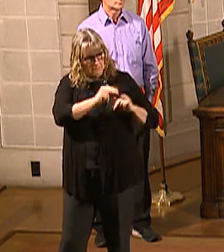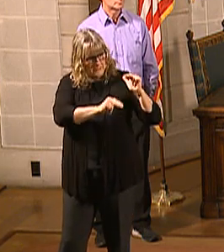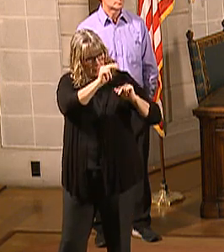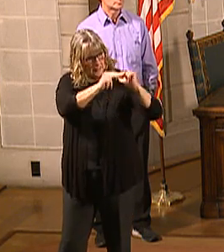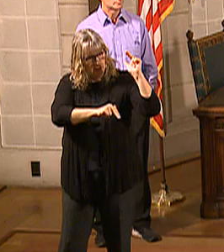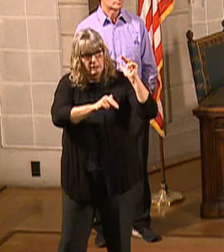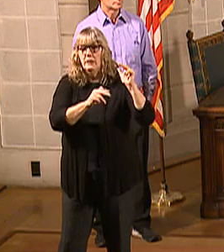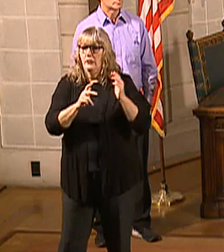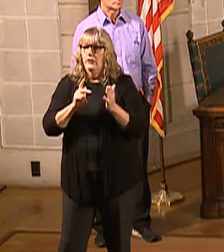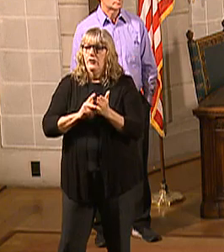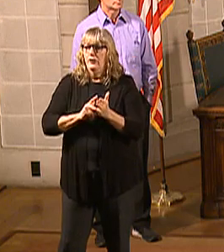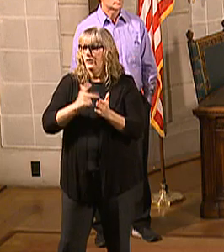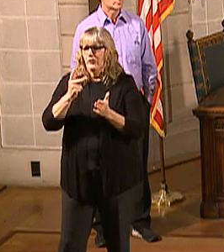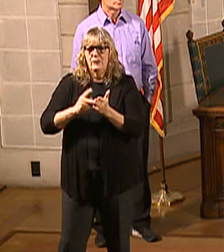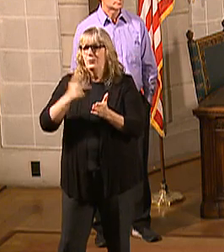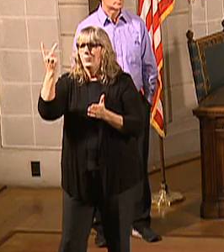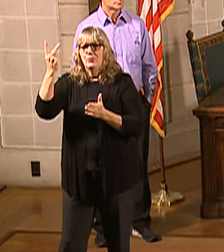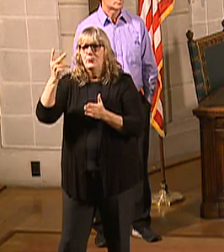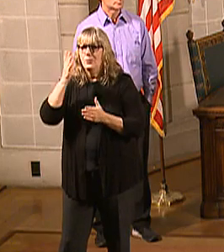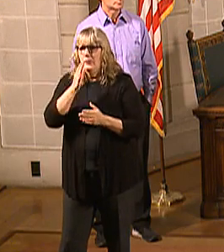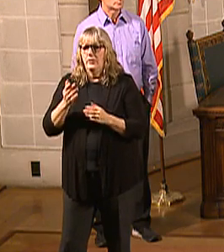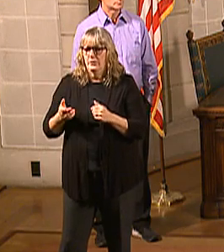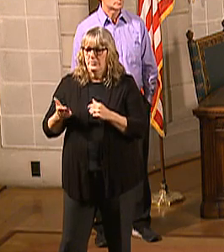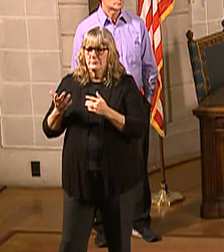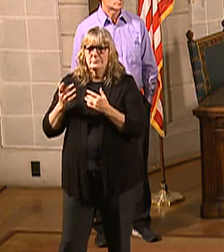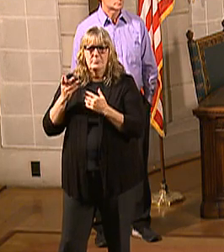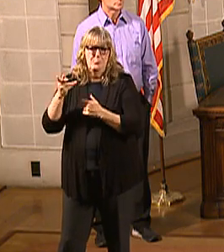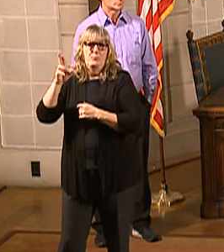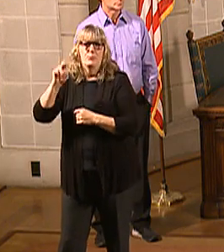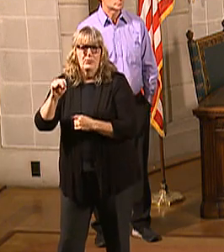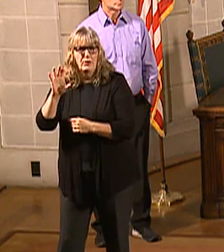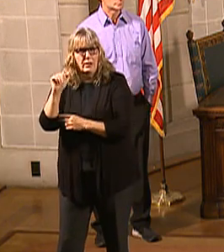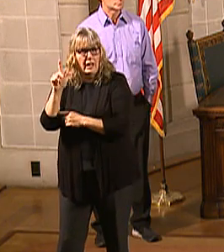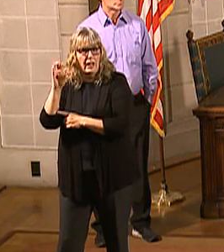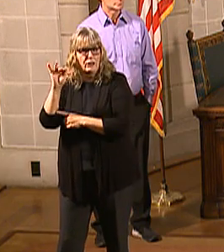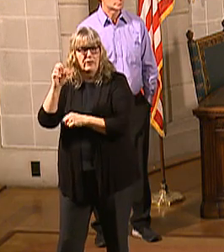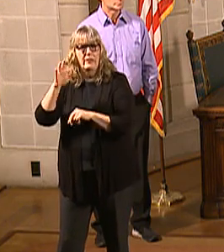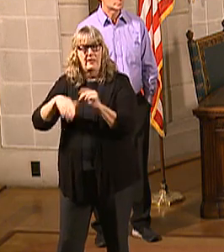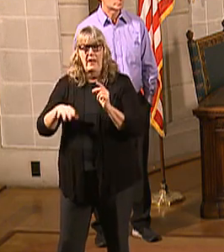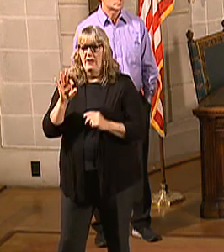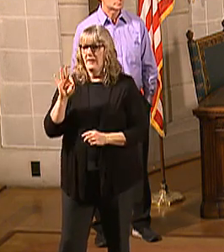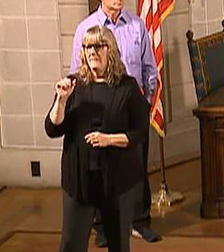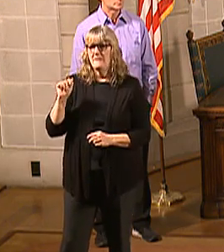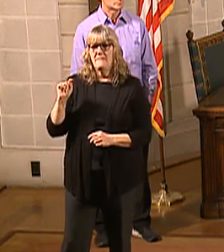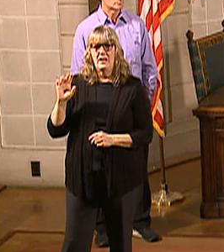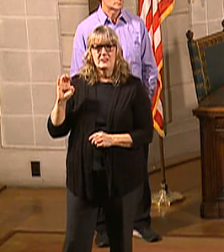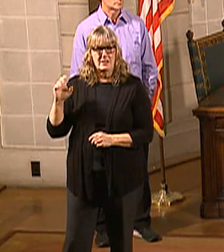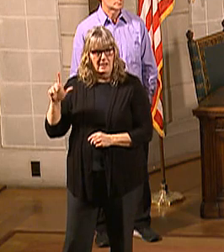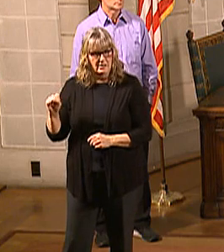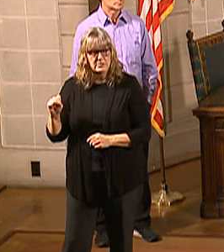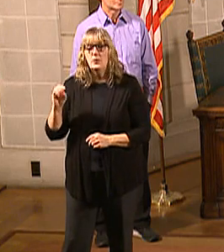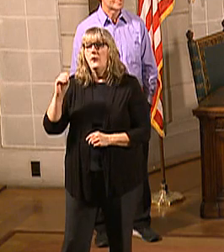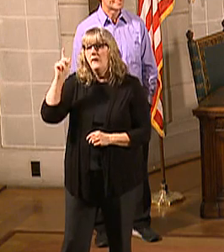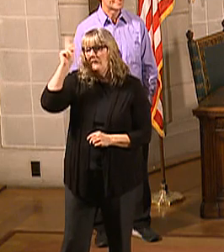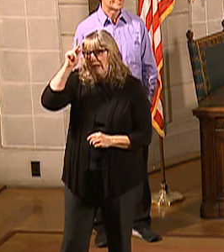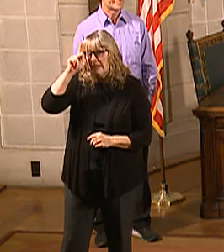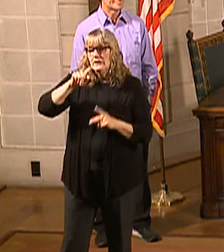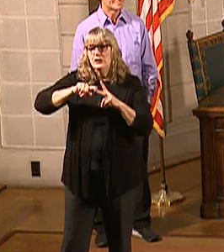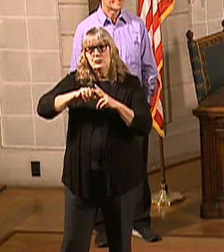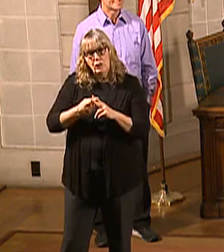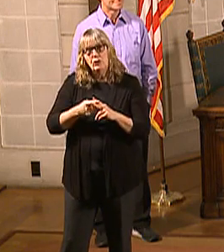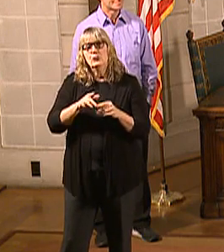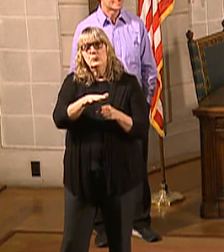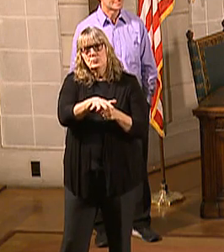sitting there than other like fat cells do. So the philosophy is always to start